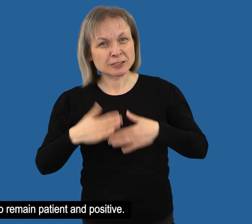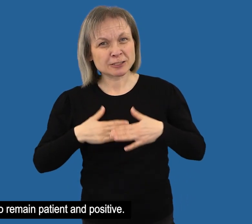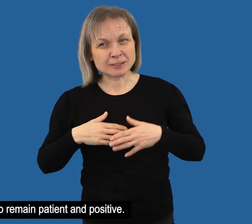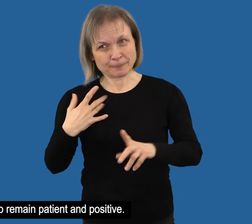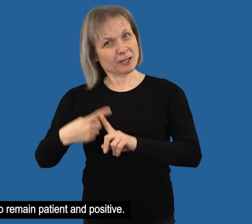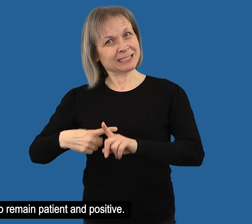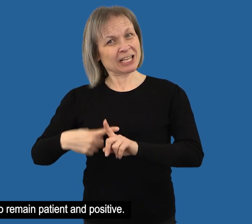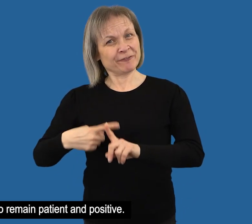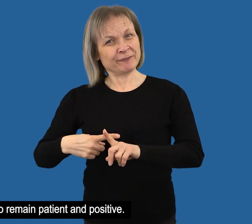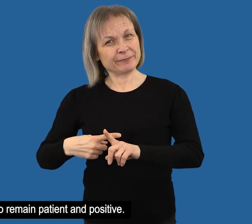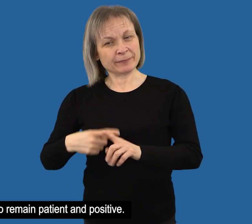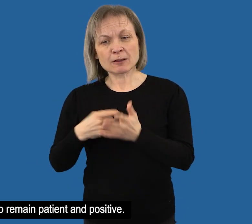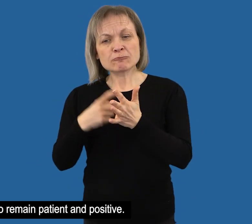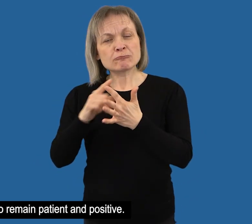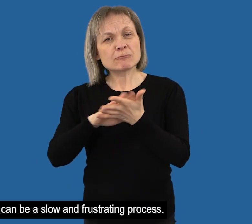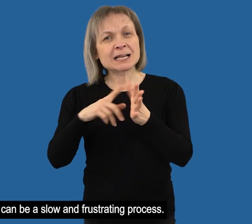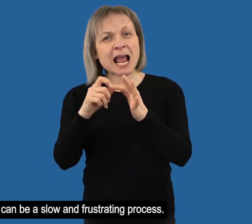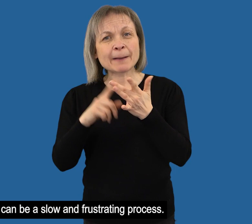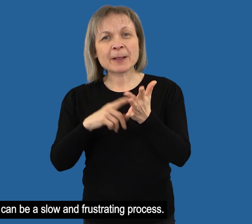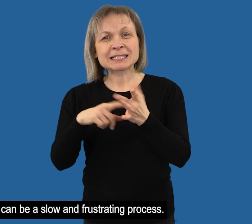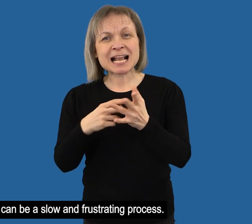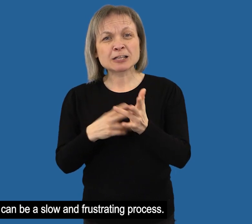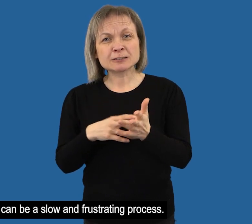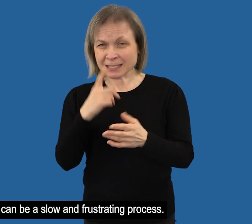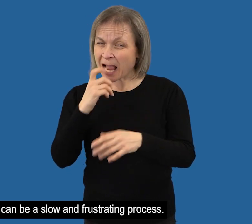Try to remain patient and positive.